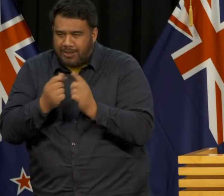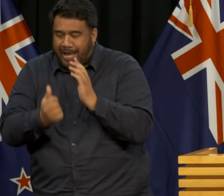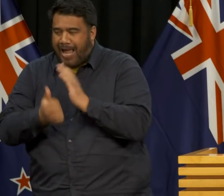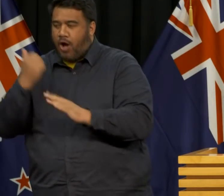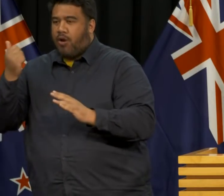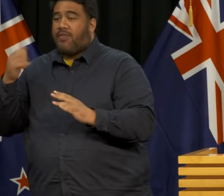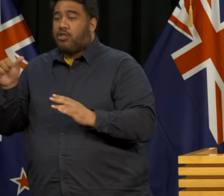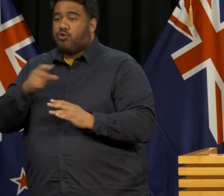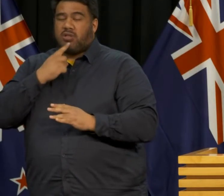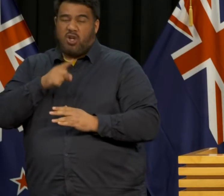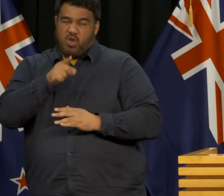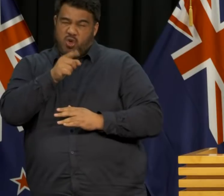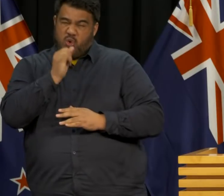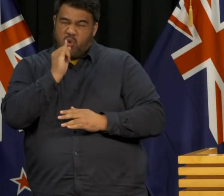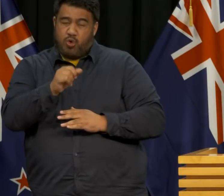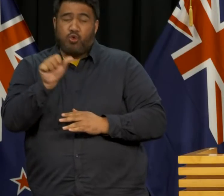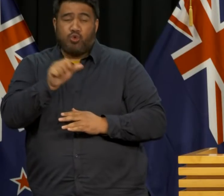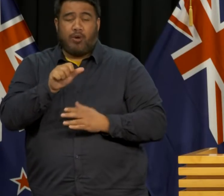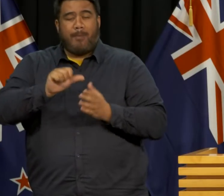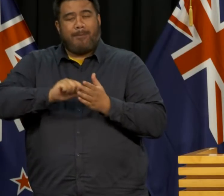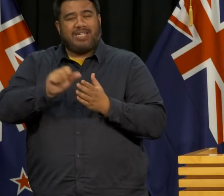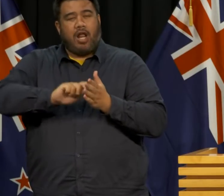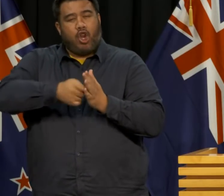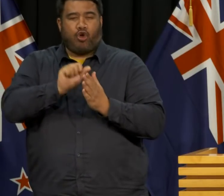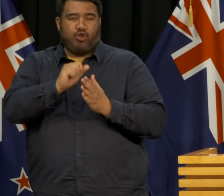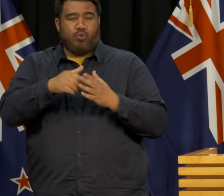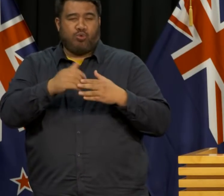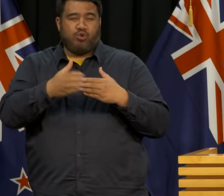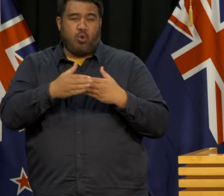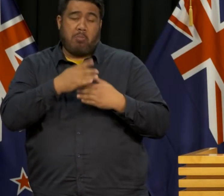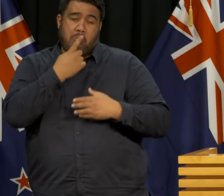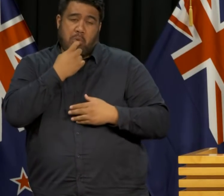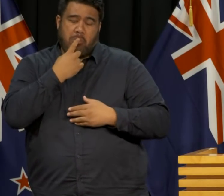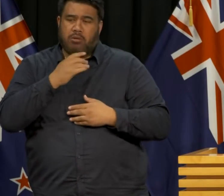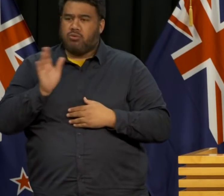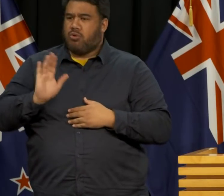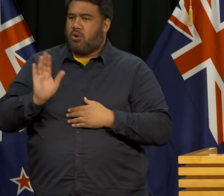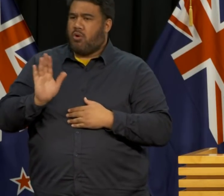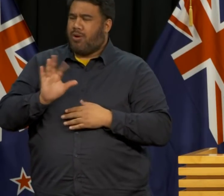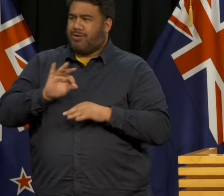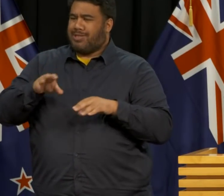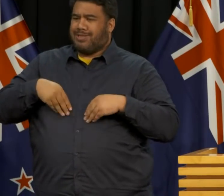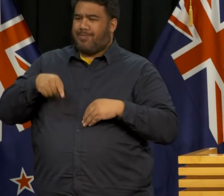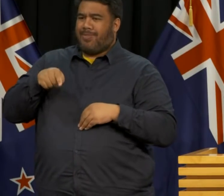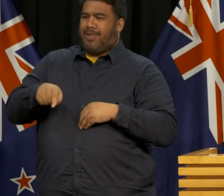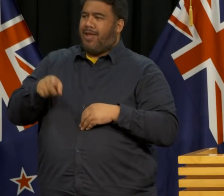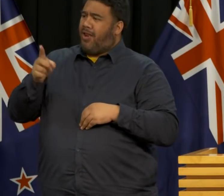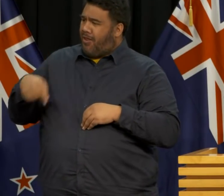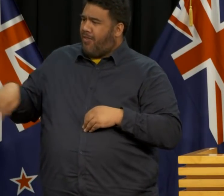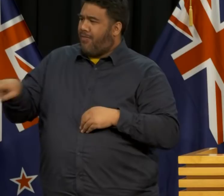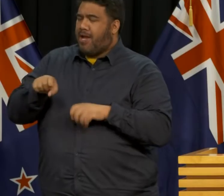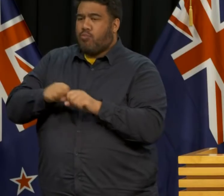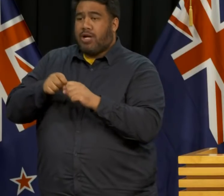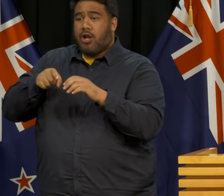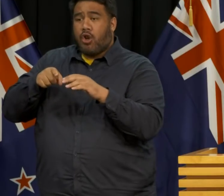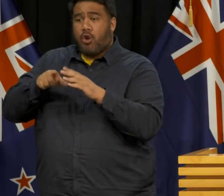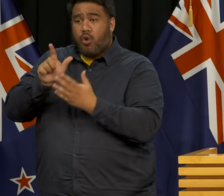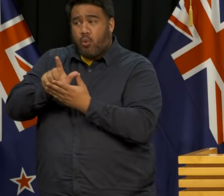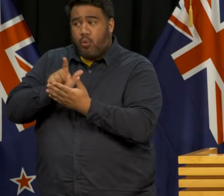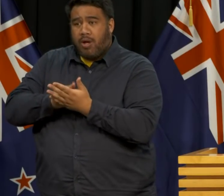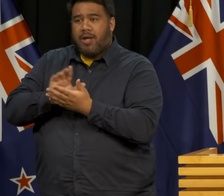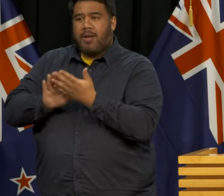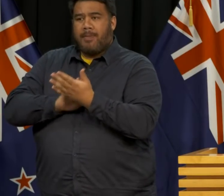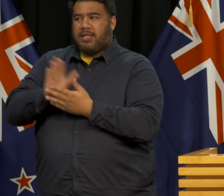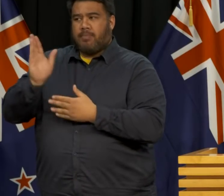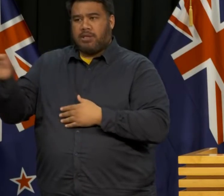better locks, I don't think anyone would accept that. These people are knowingly breaking the law, and as such they should be held accountable for